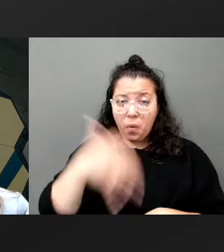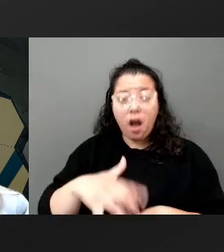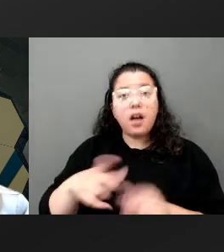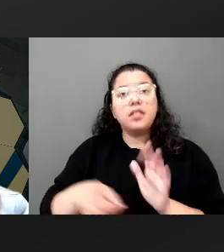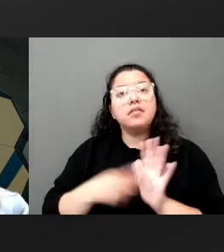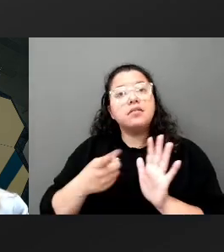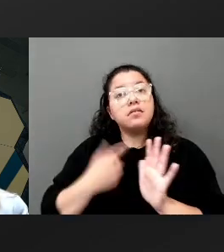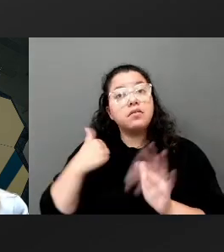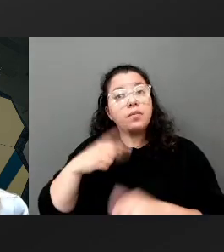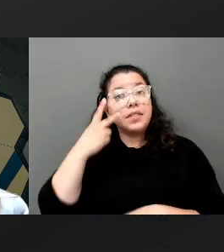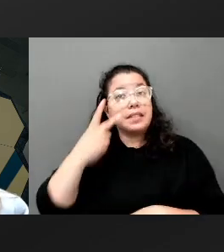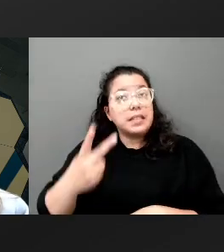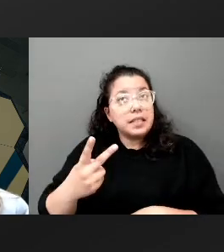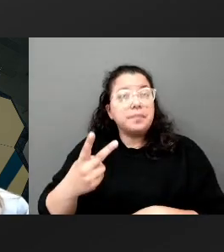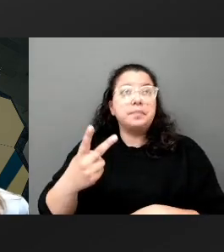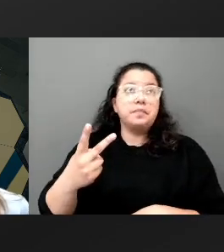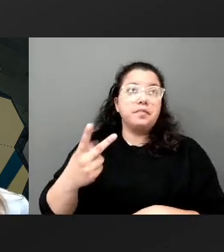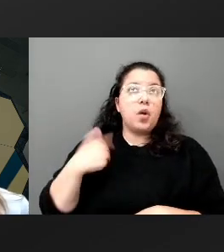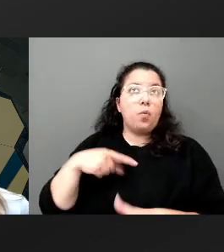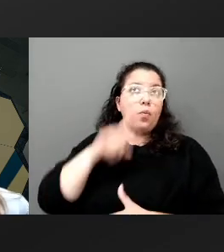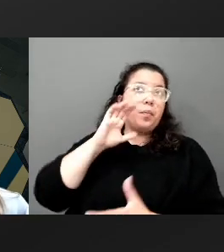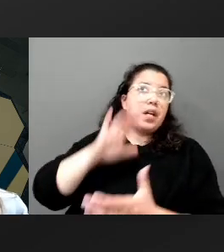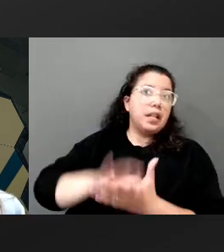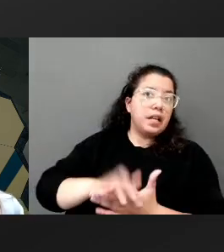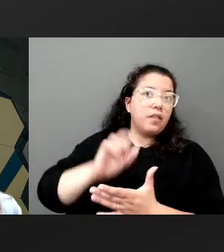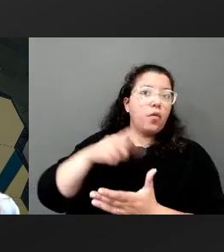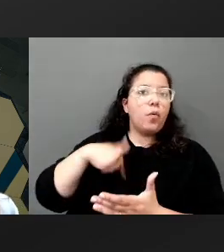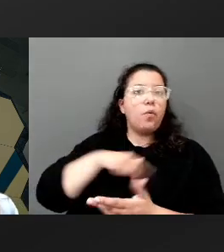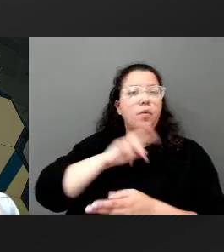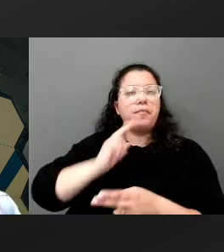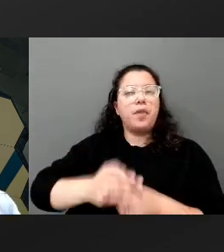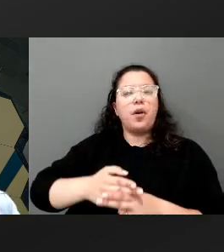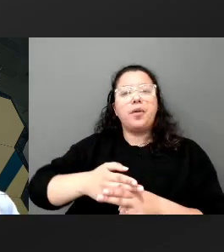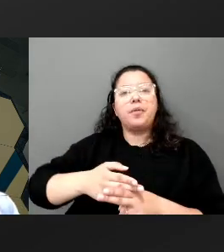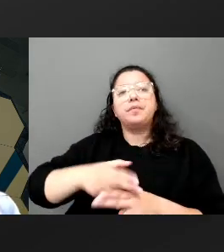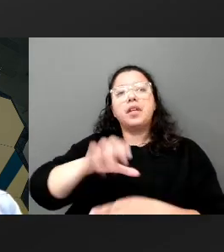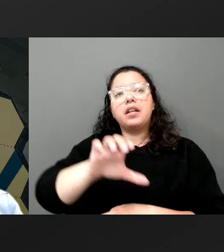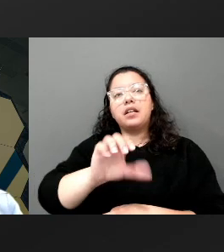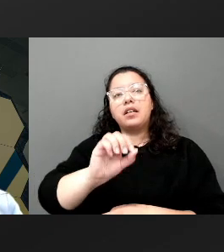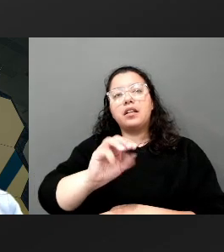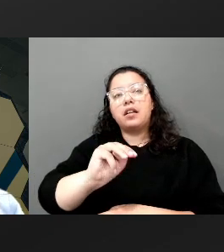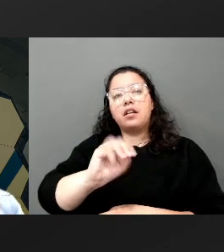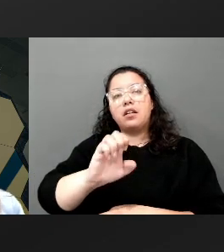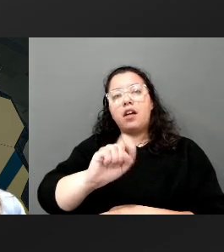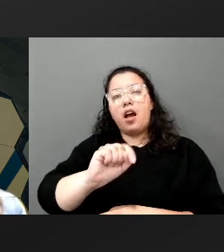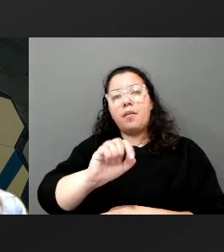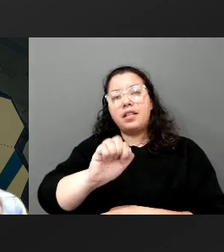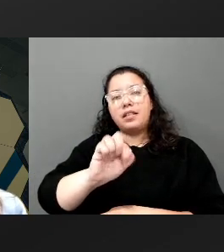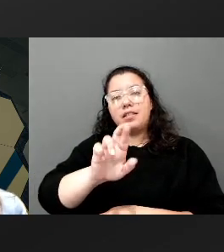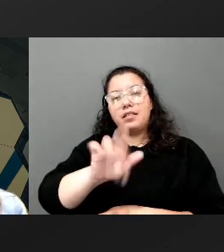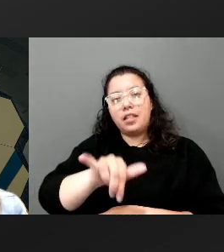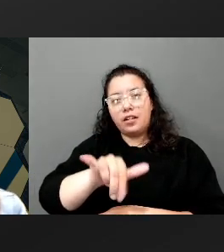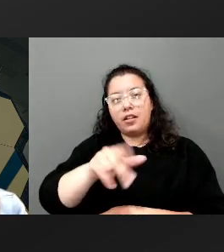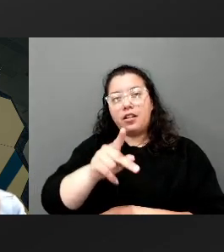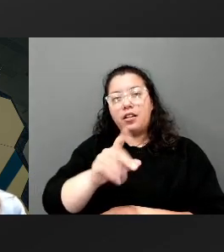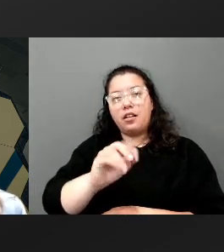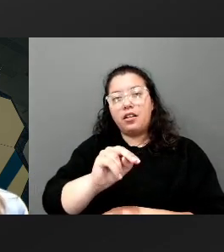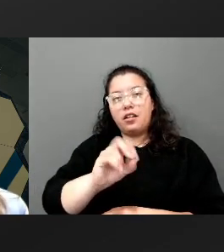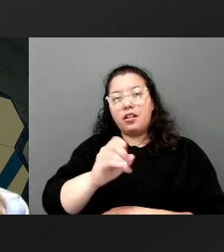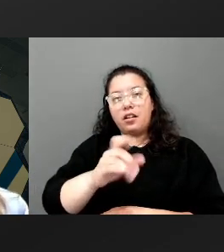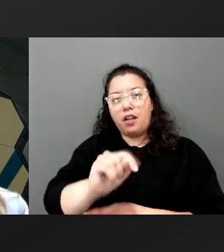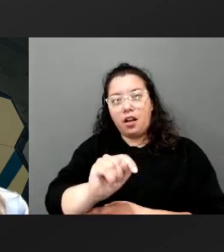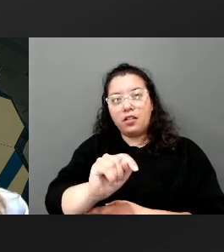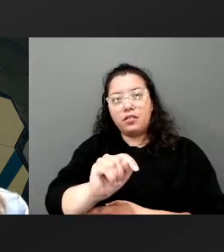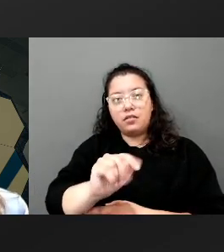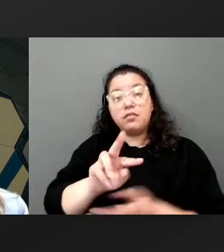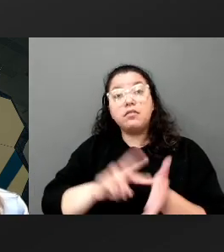believe are what's been called cometary knots. So there's these what look like comets or some objects